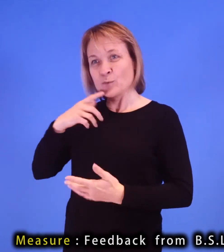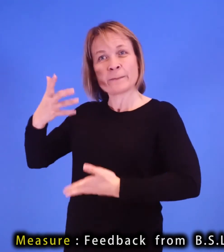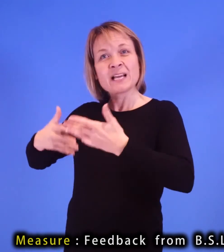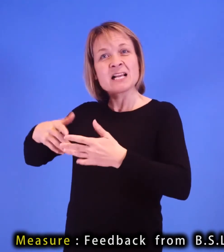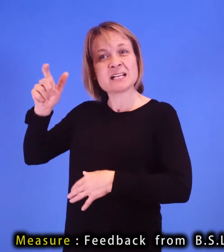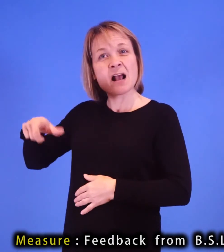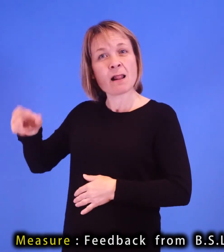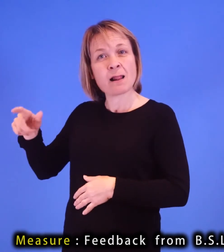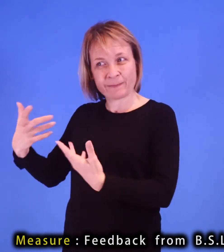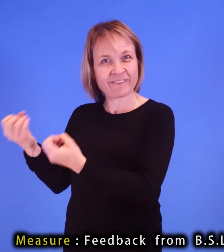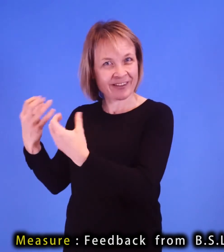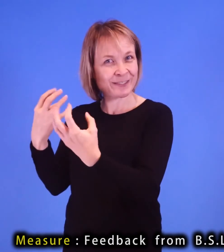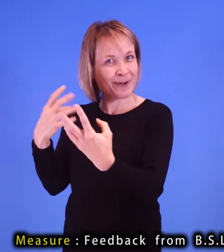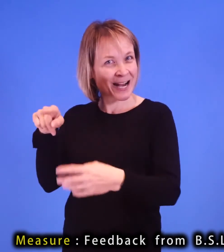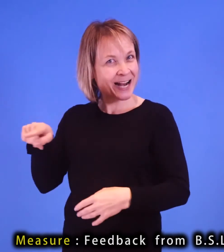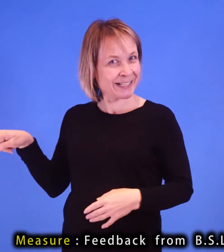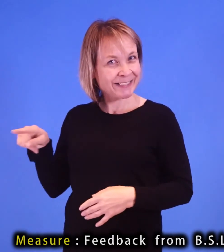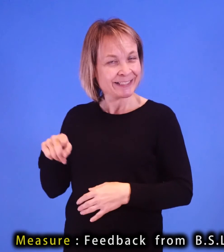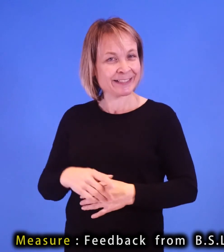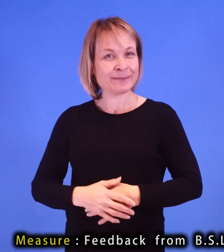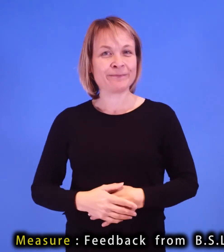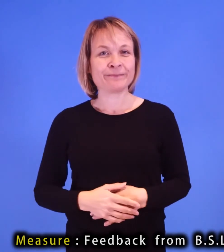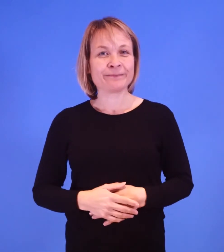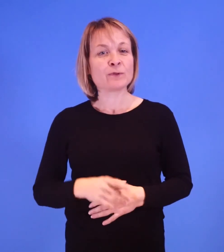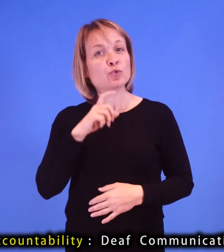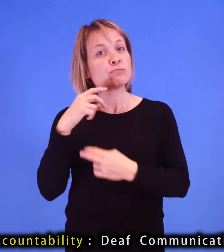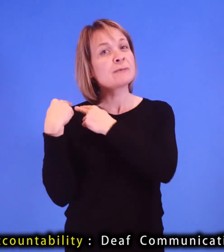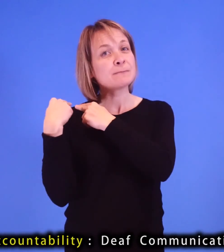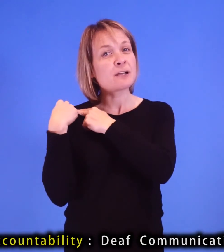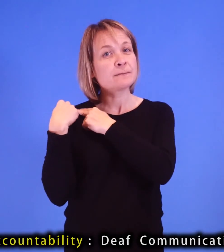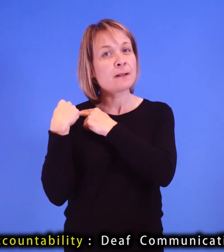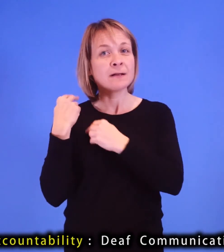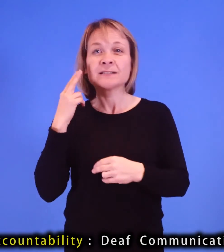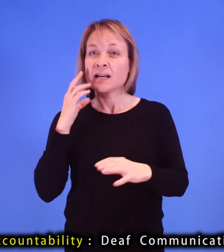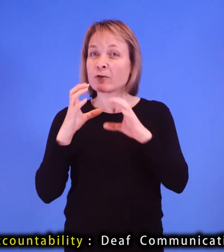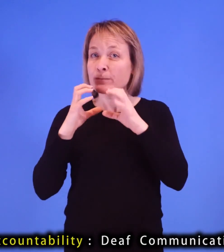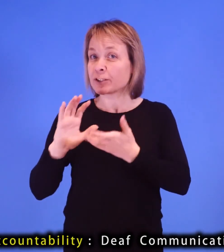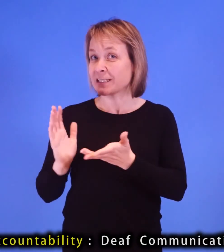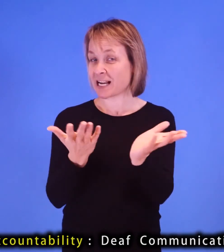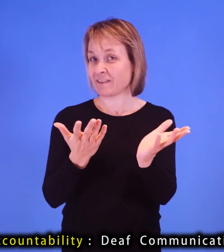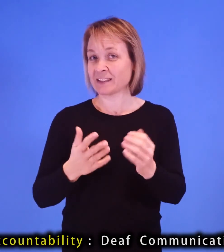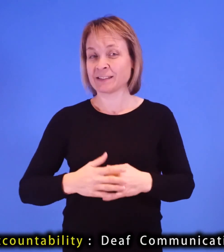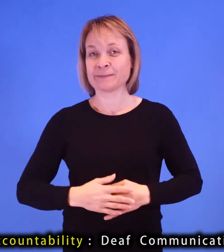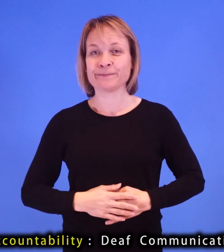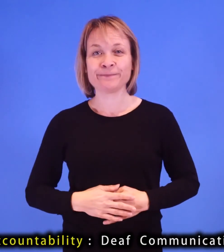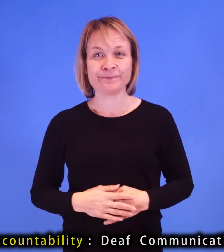Feedback from BSL users. Accountability. Deaf Communication Service.